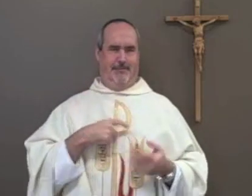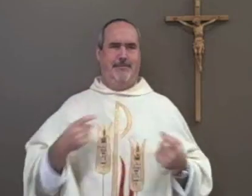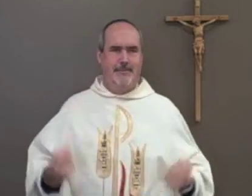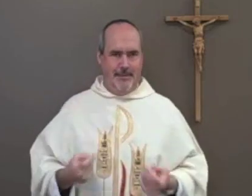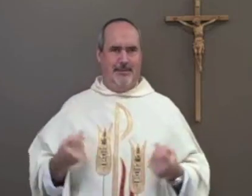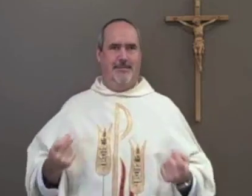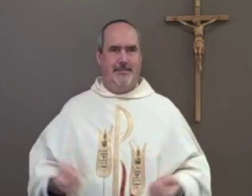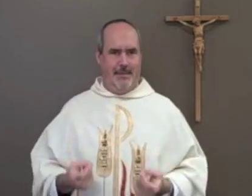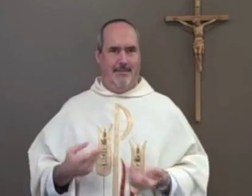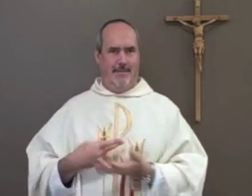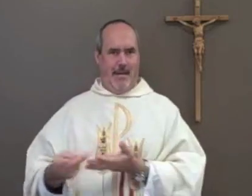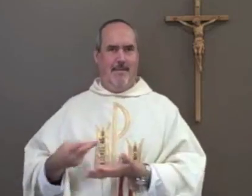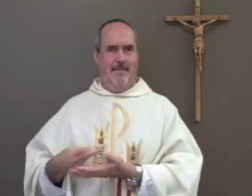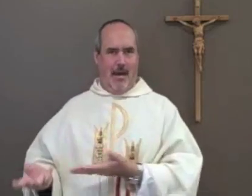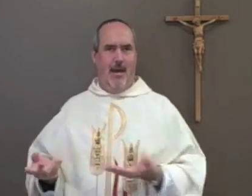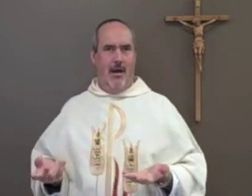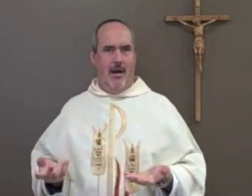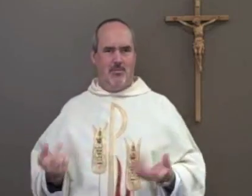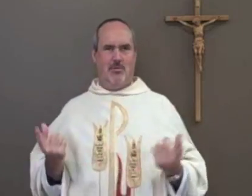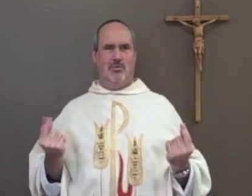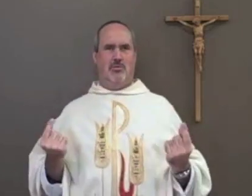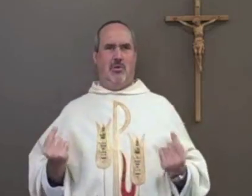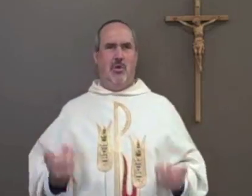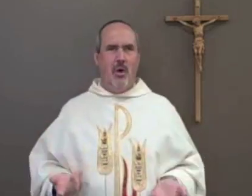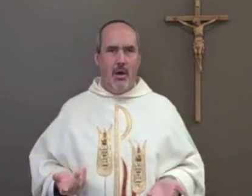We know very well that we sin and we fail.